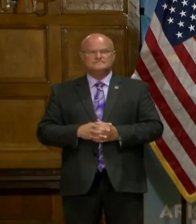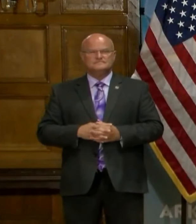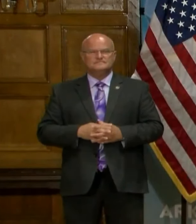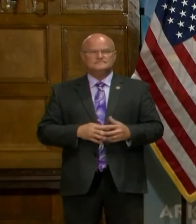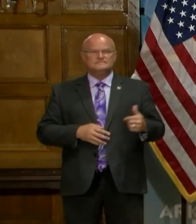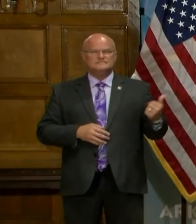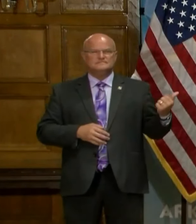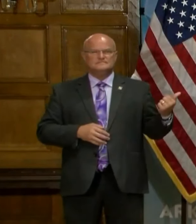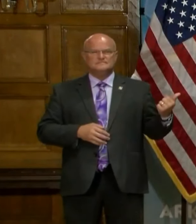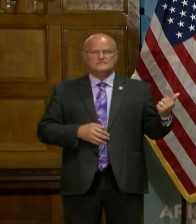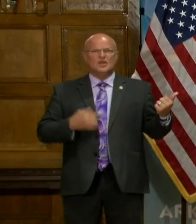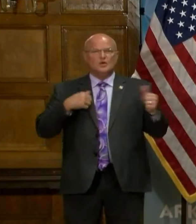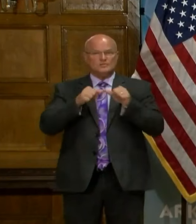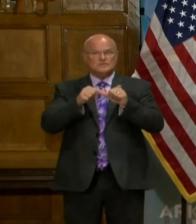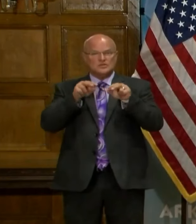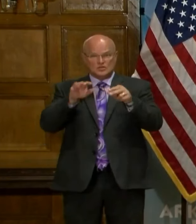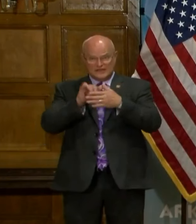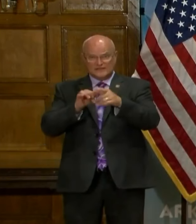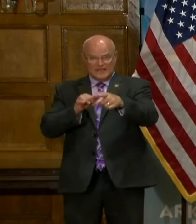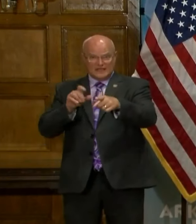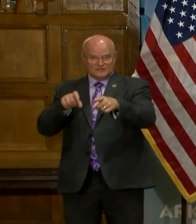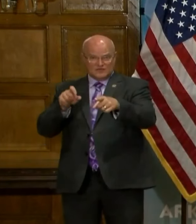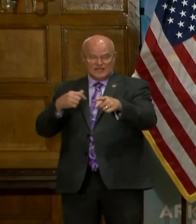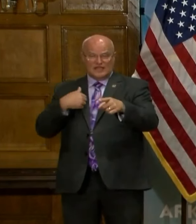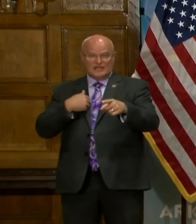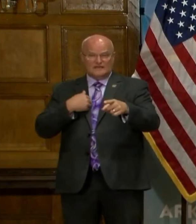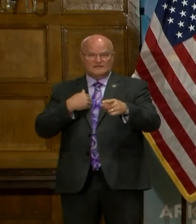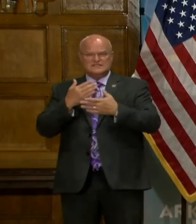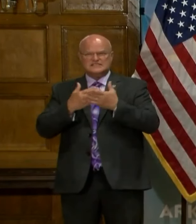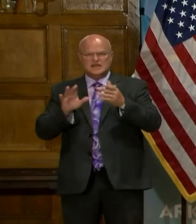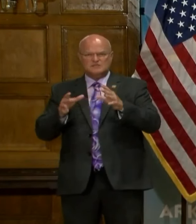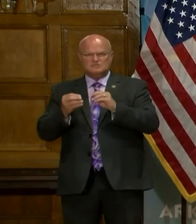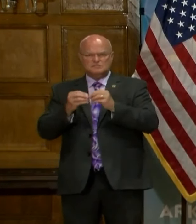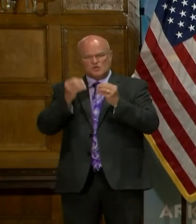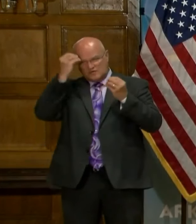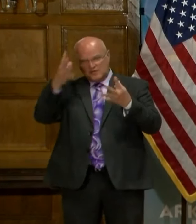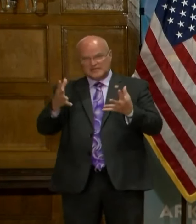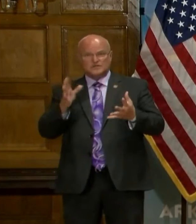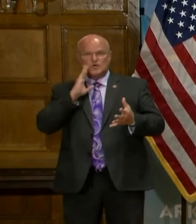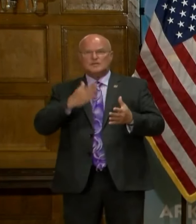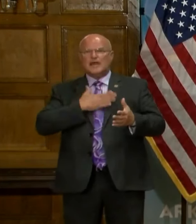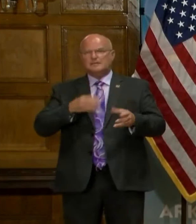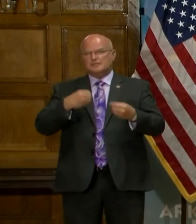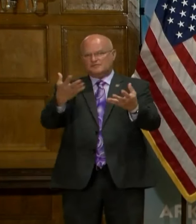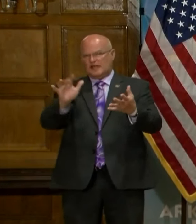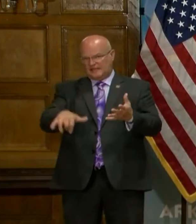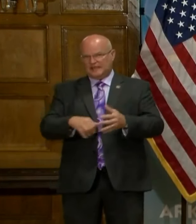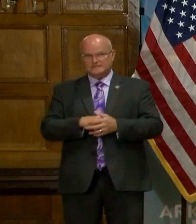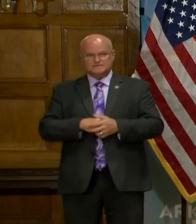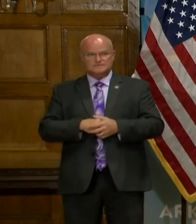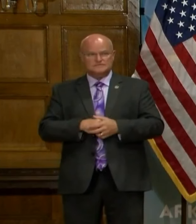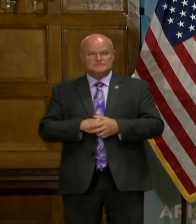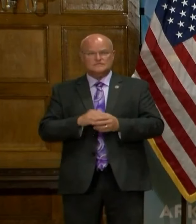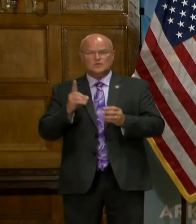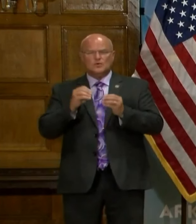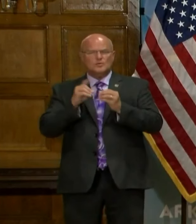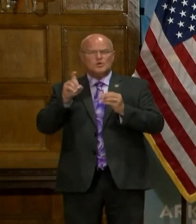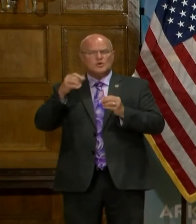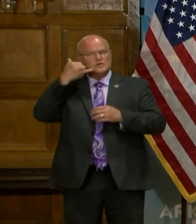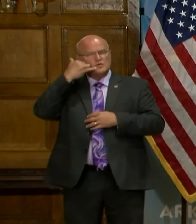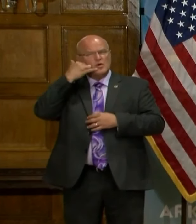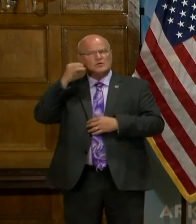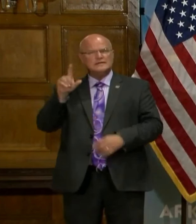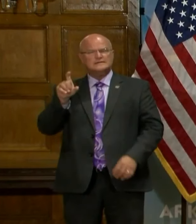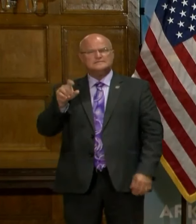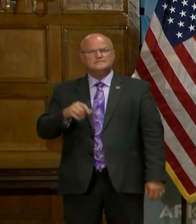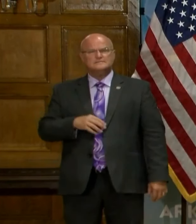Okay. We'll continue to look at that. If we have some follow-up information, we'll be glad to provide it. Is there one more question